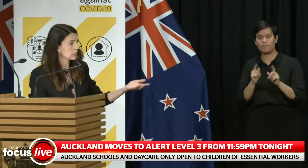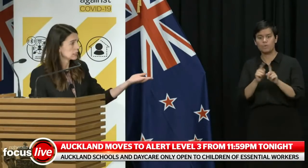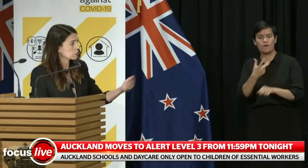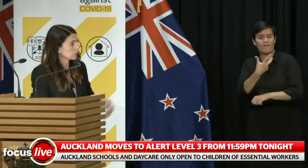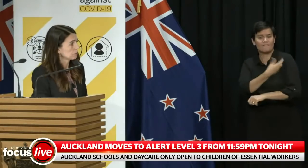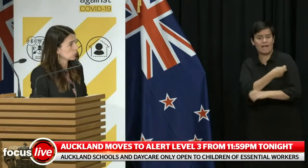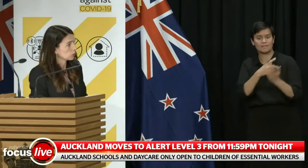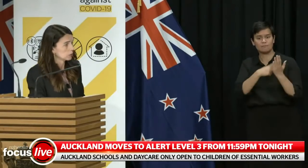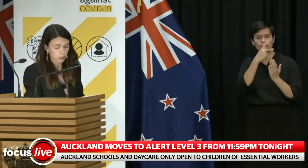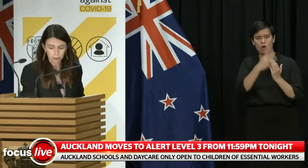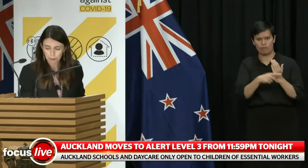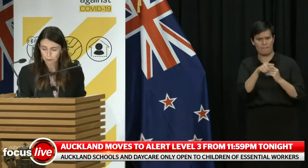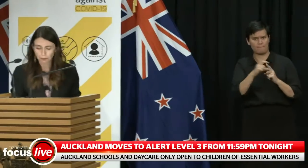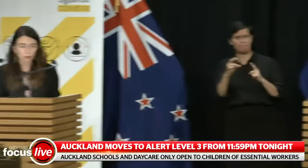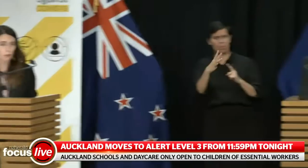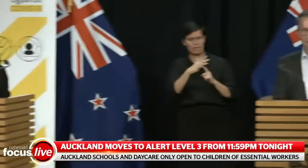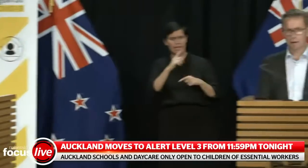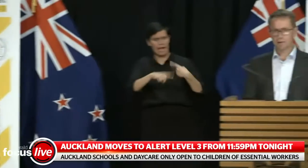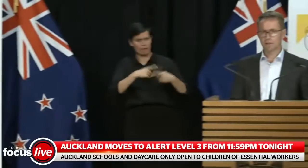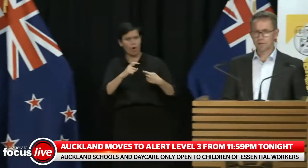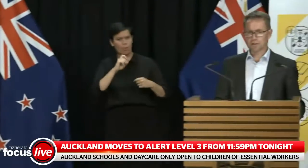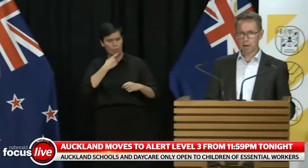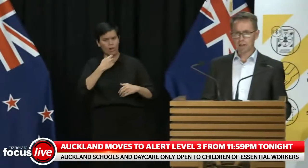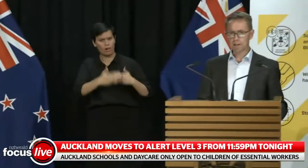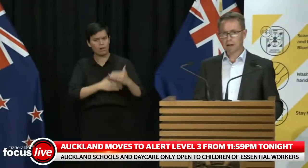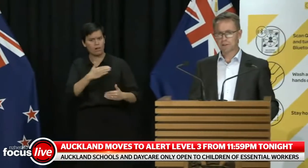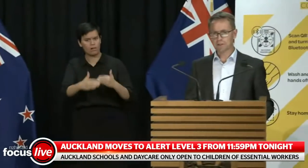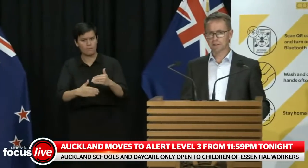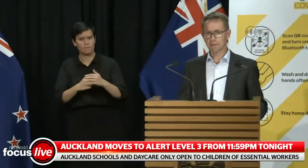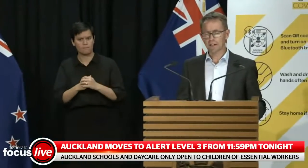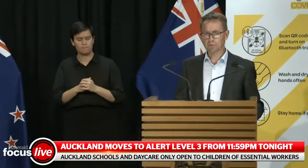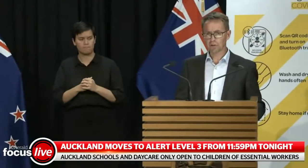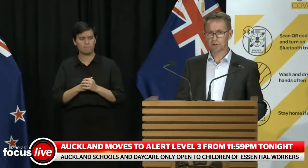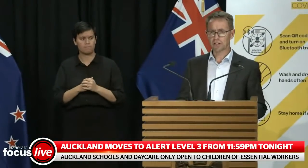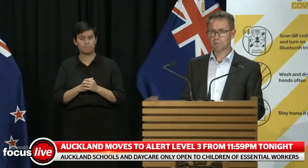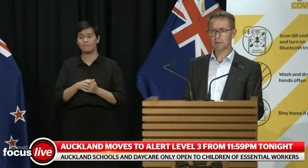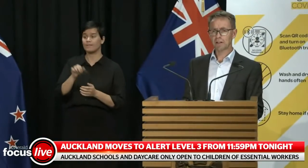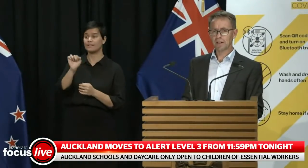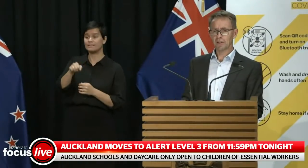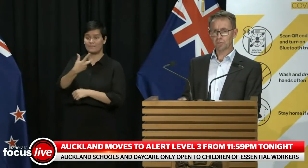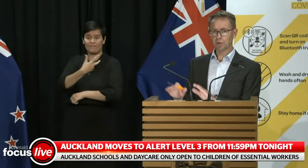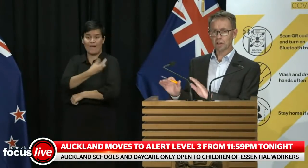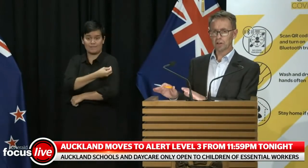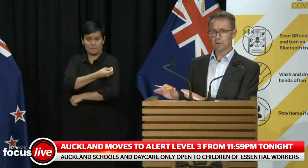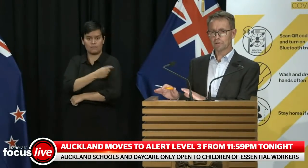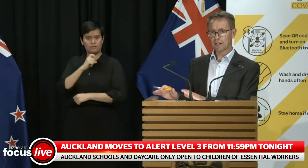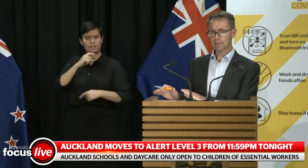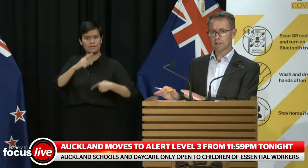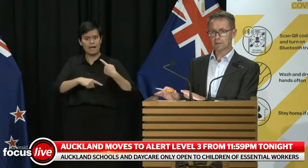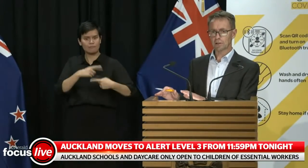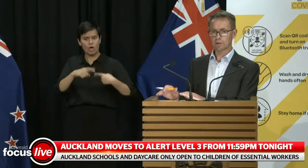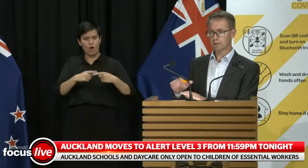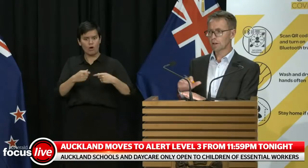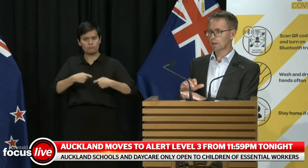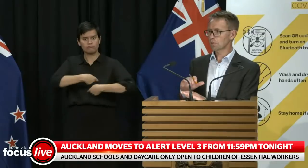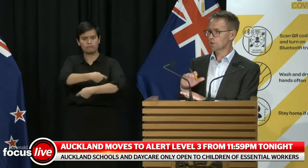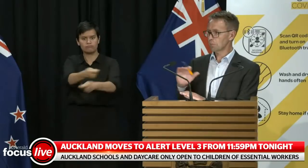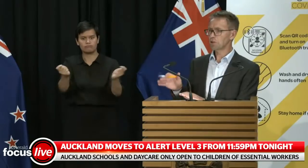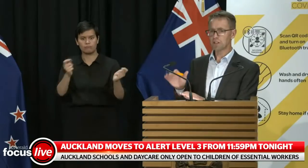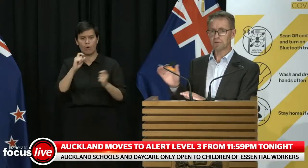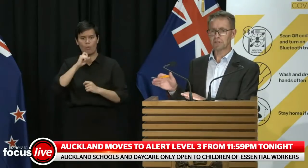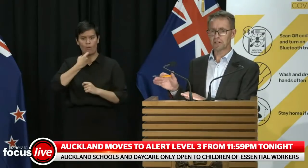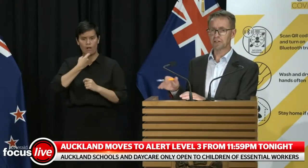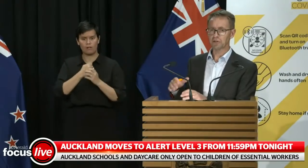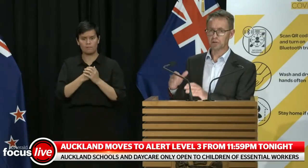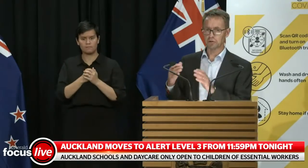we see as essential. Dr. Bloomfield? Yes, so the team continues the planning apace, and we've got the team that's working on the vaccine, including the